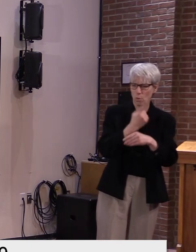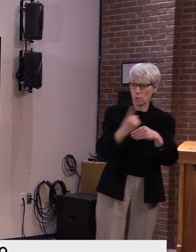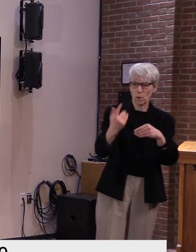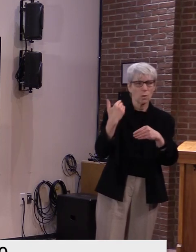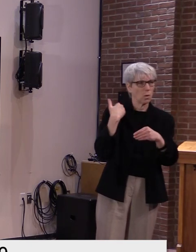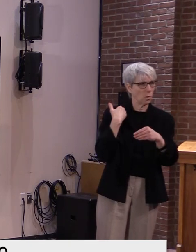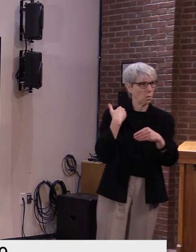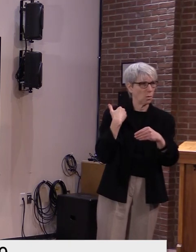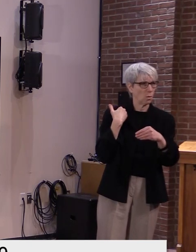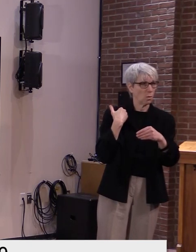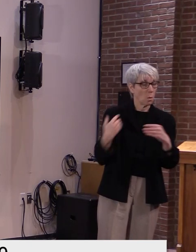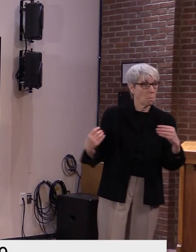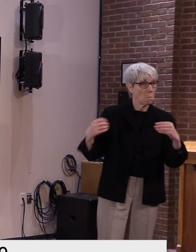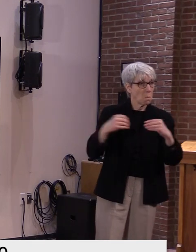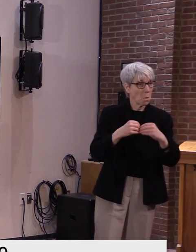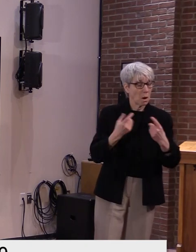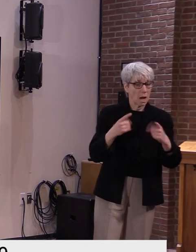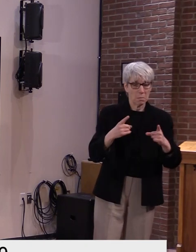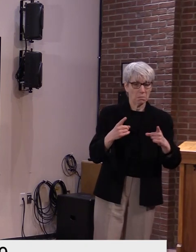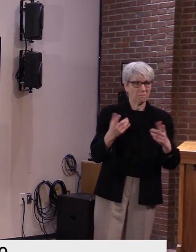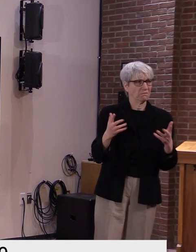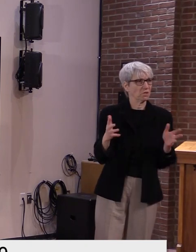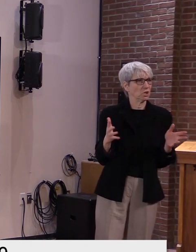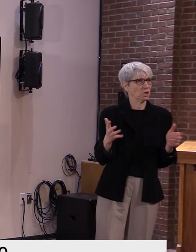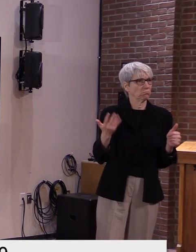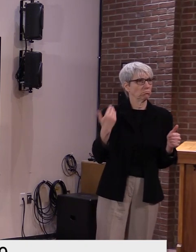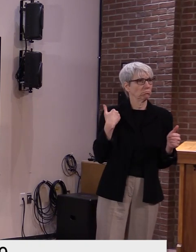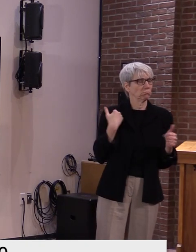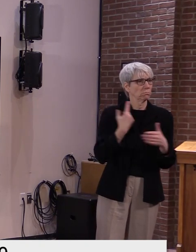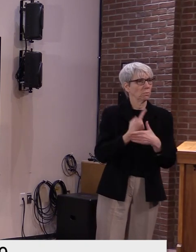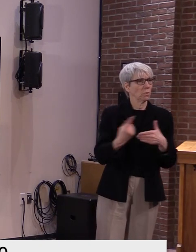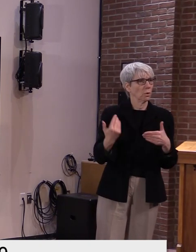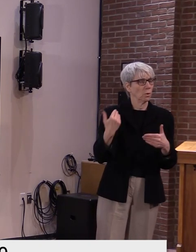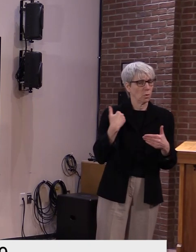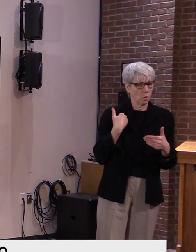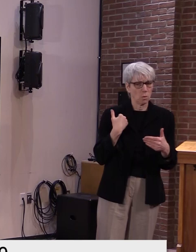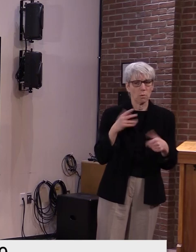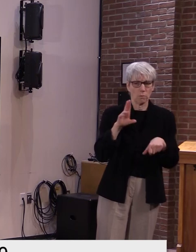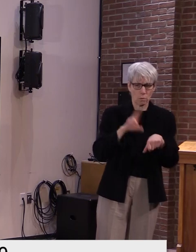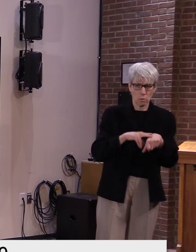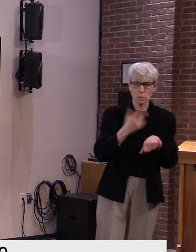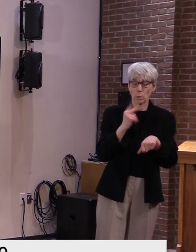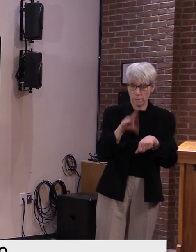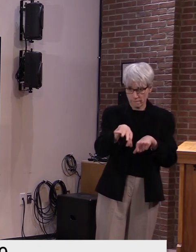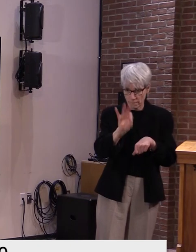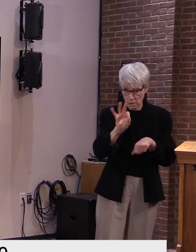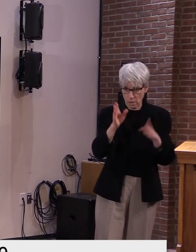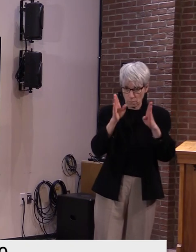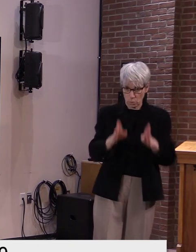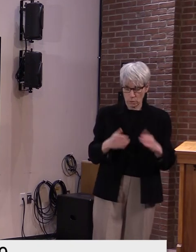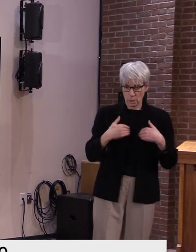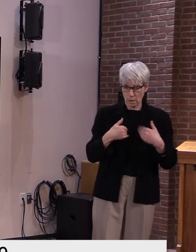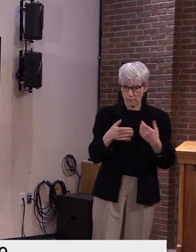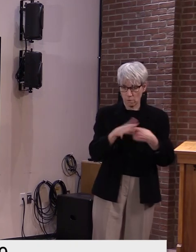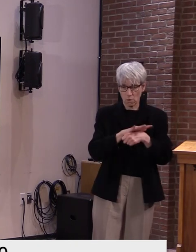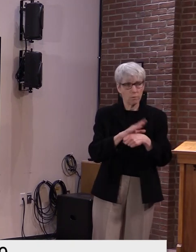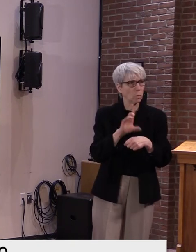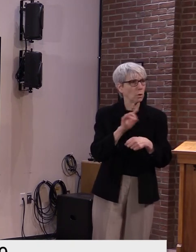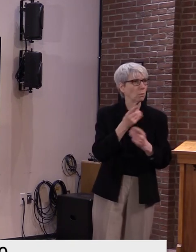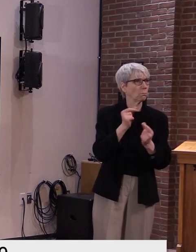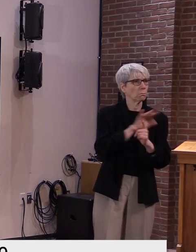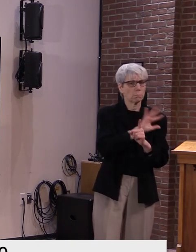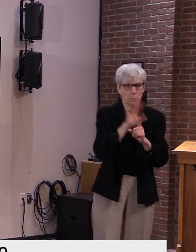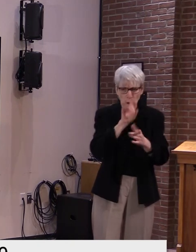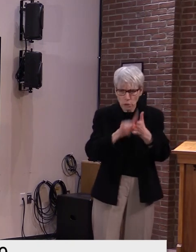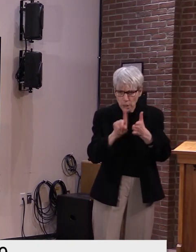of anything recently that's happened other than what always occurs initially. So I've really no update on